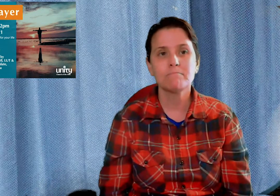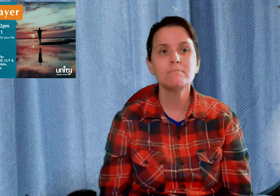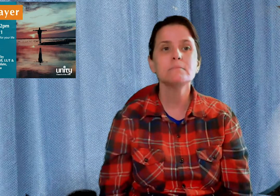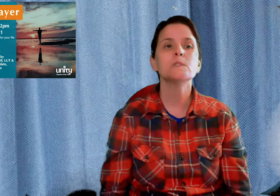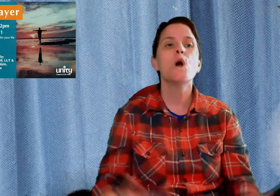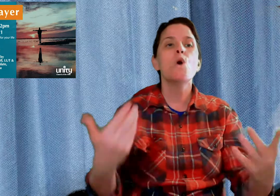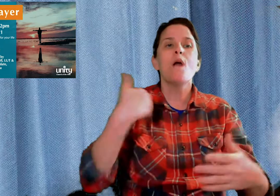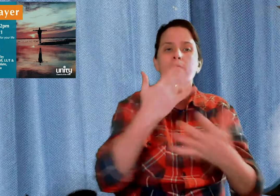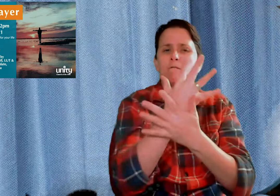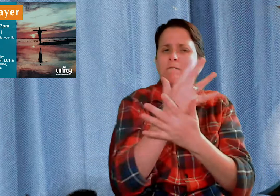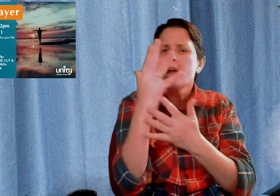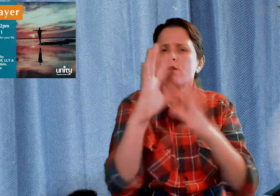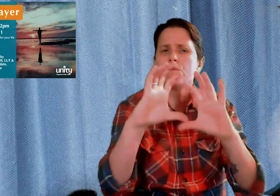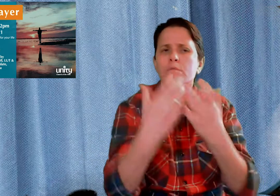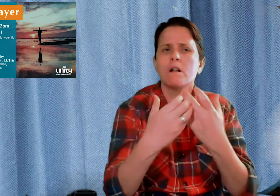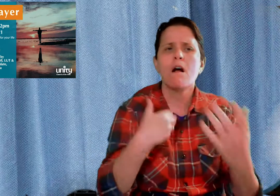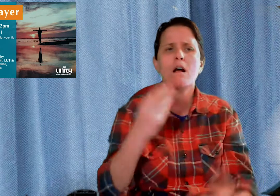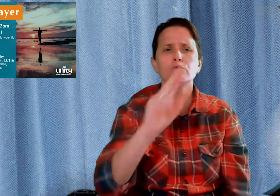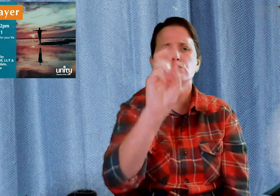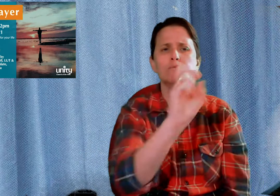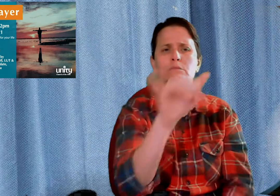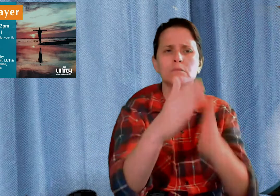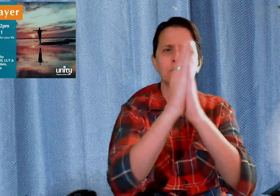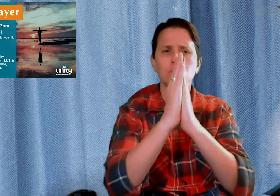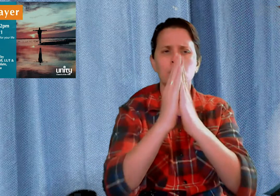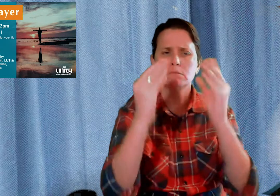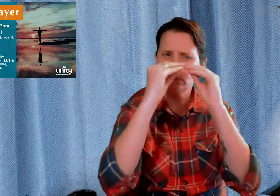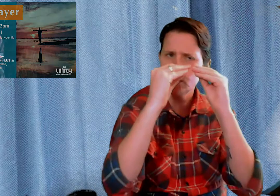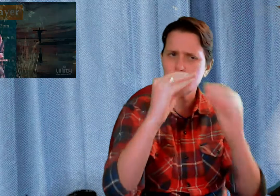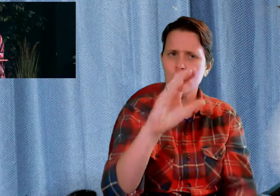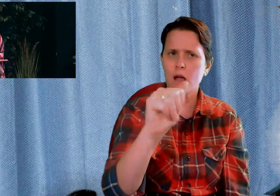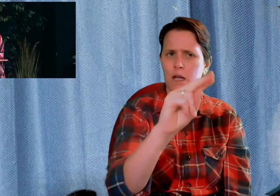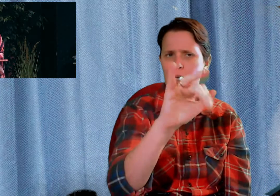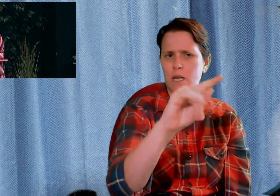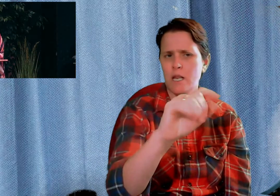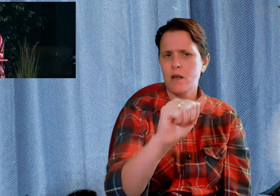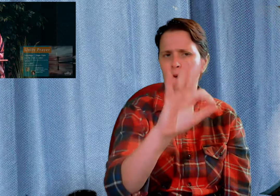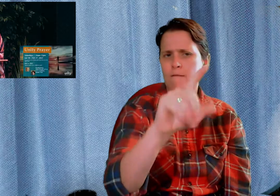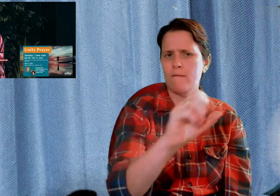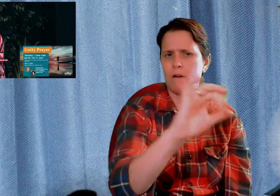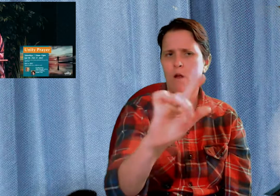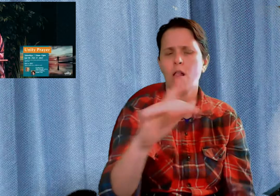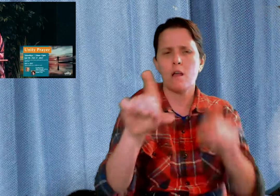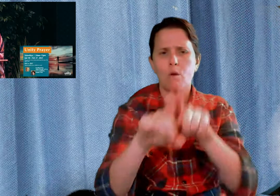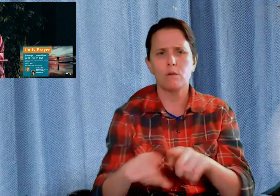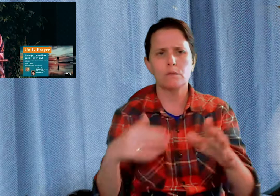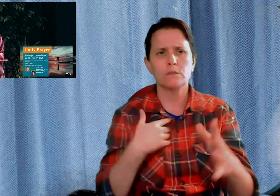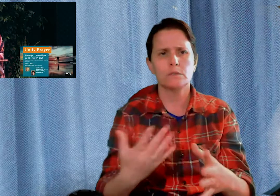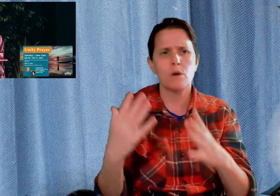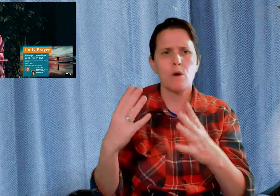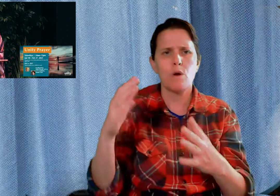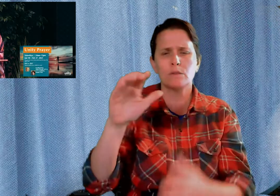for 5 weeks. The course is taught by licensed Unity teacher Anita Farrell and LUT candidate Sandra Vela. I know